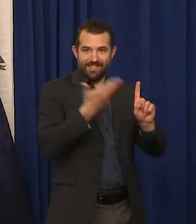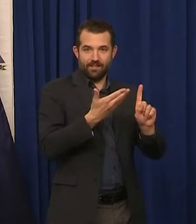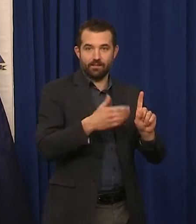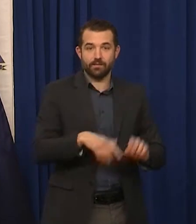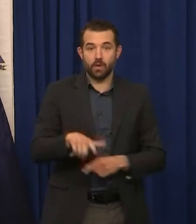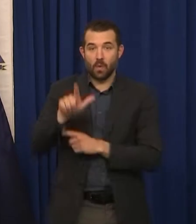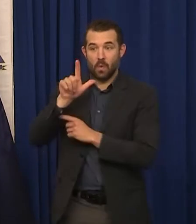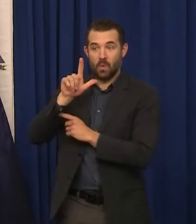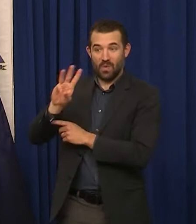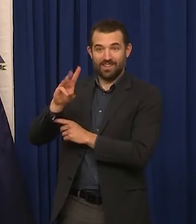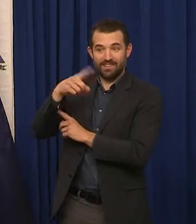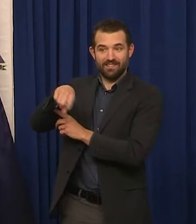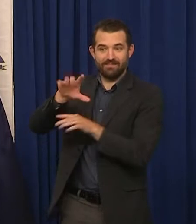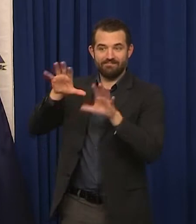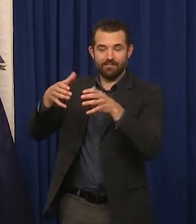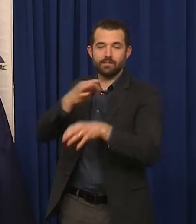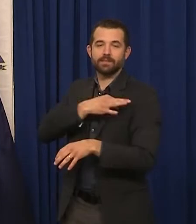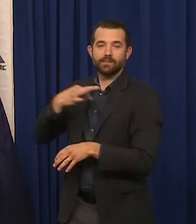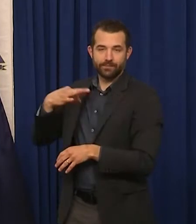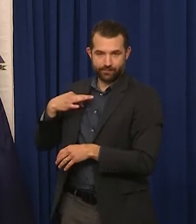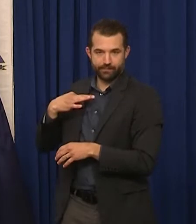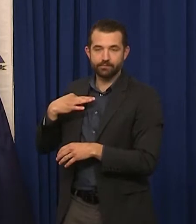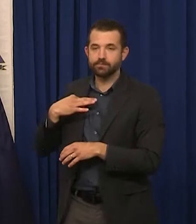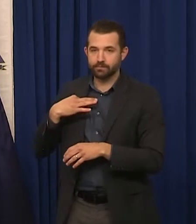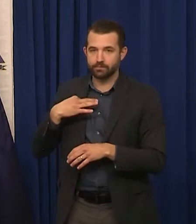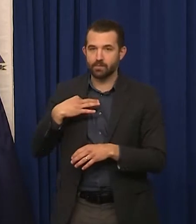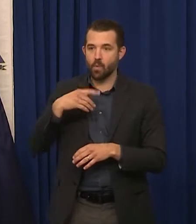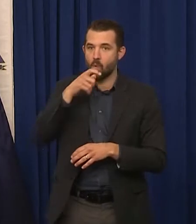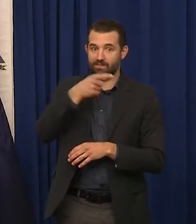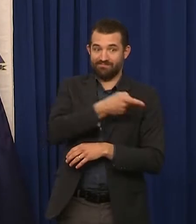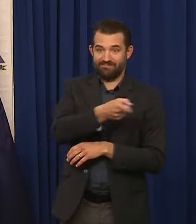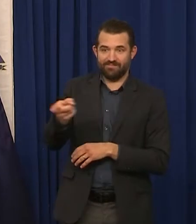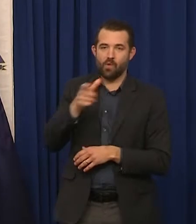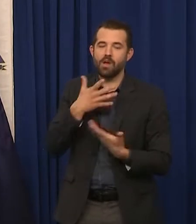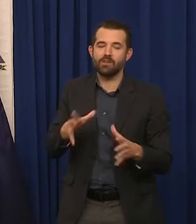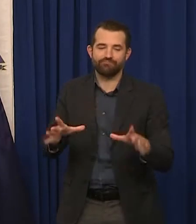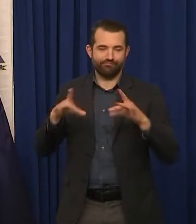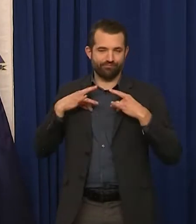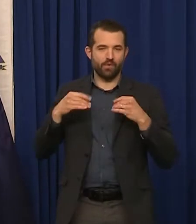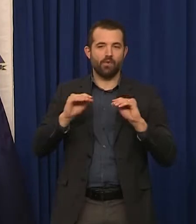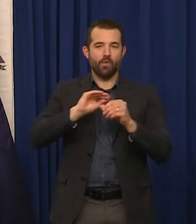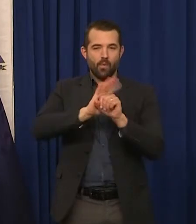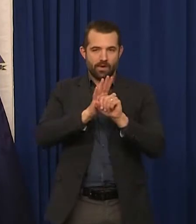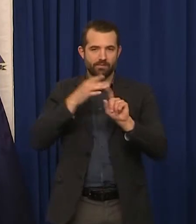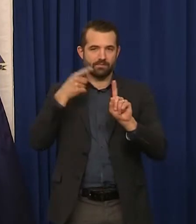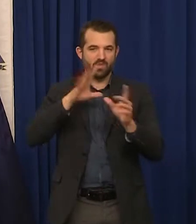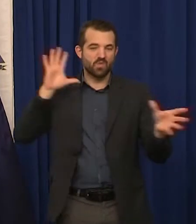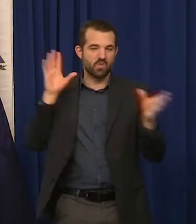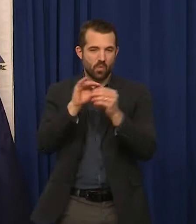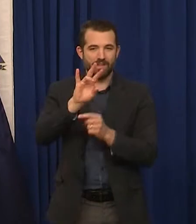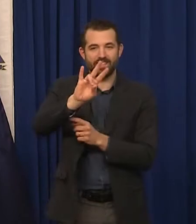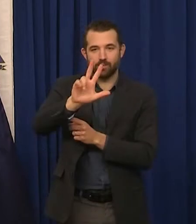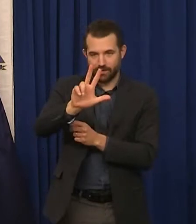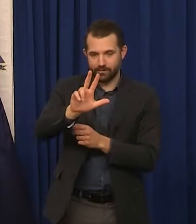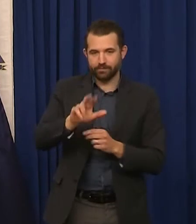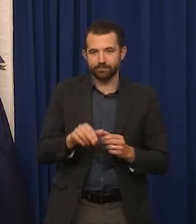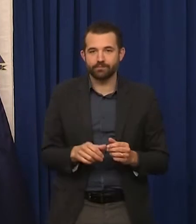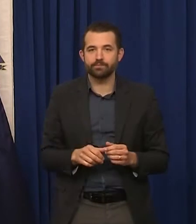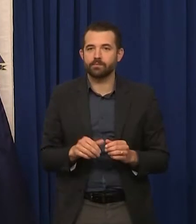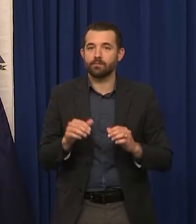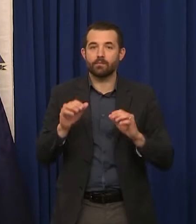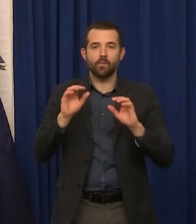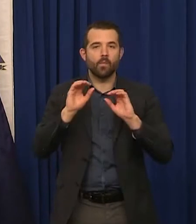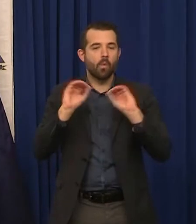26 staff who have been affected by COVID-19 for a total of 73. That remains unchanged